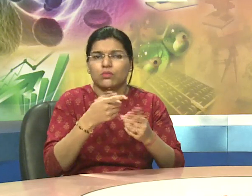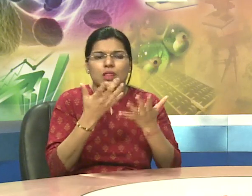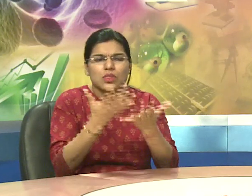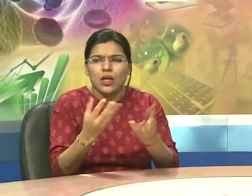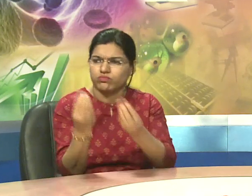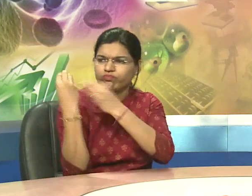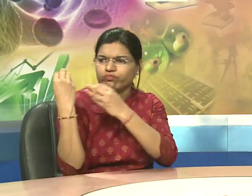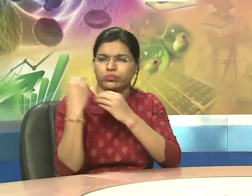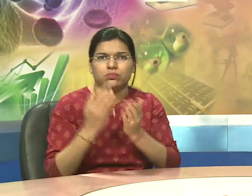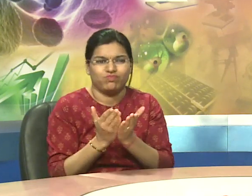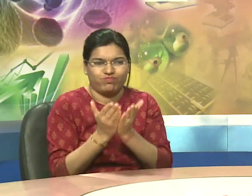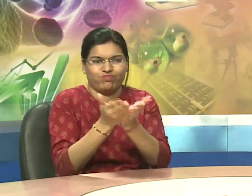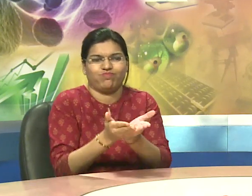Water transport means